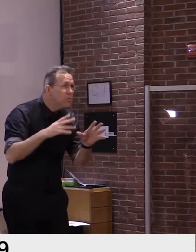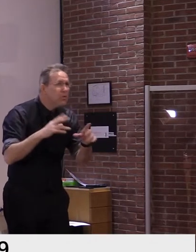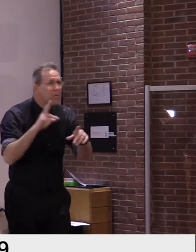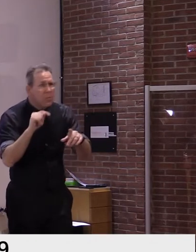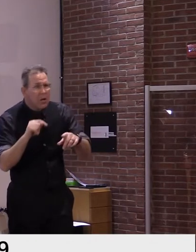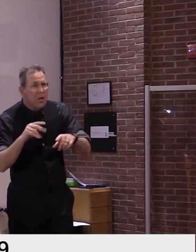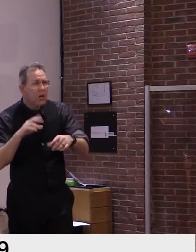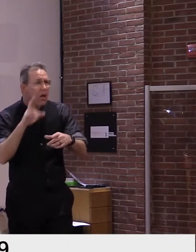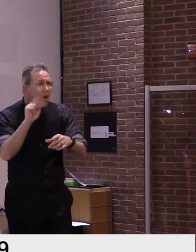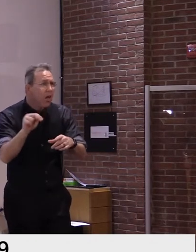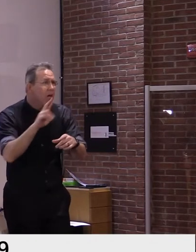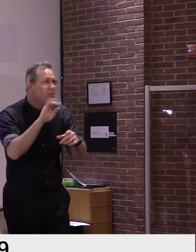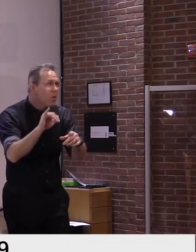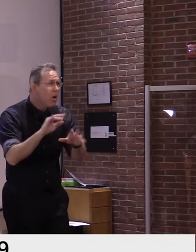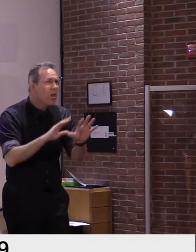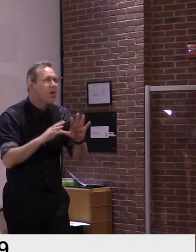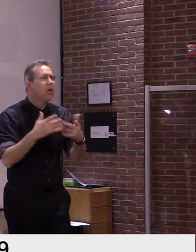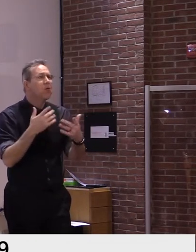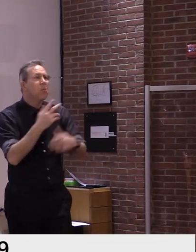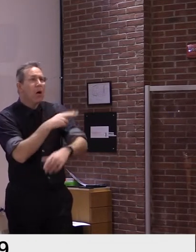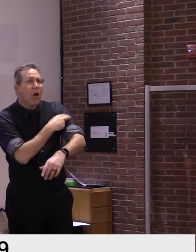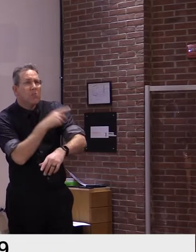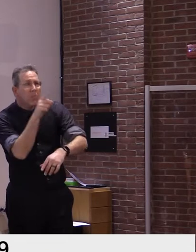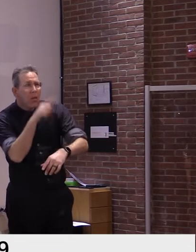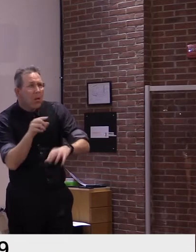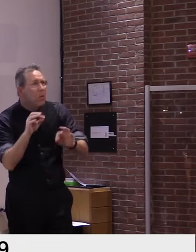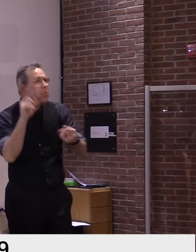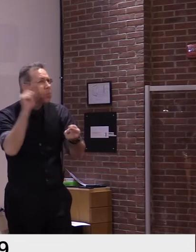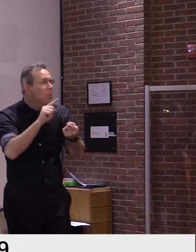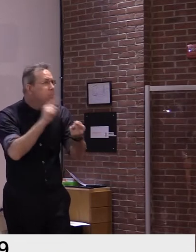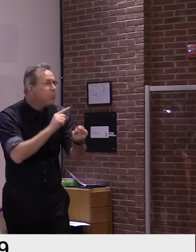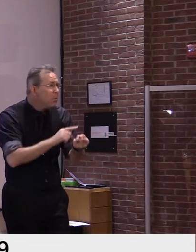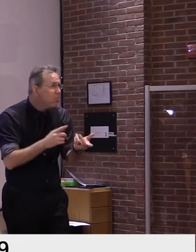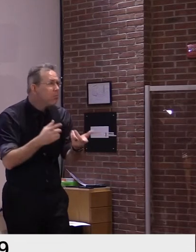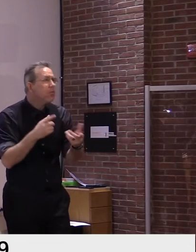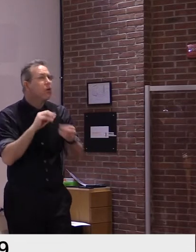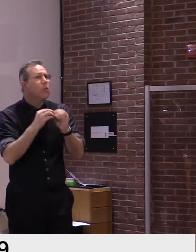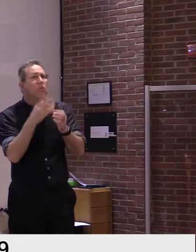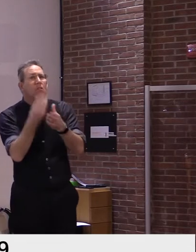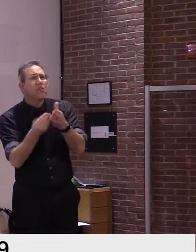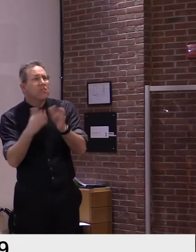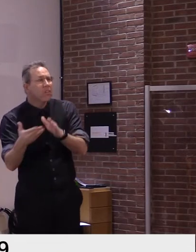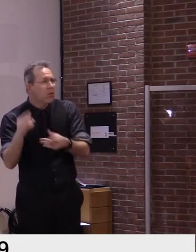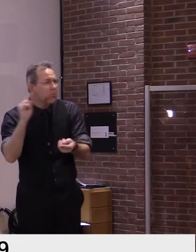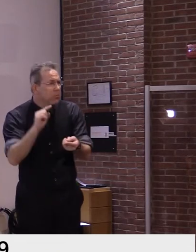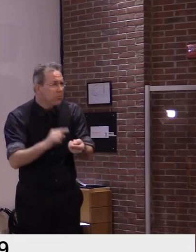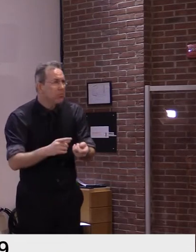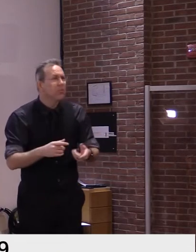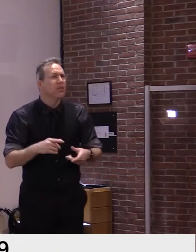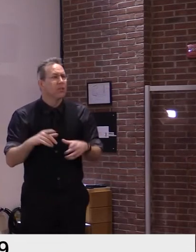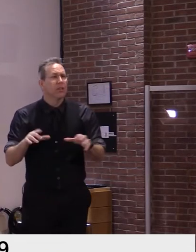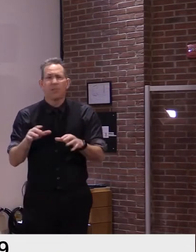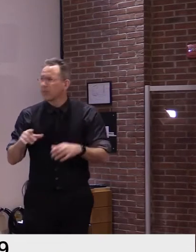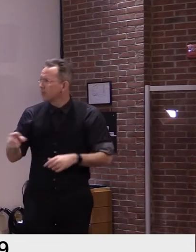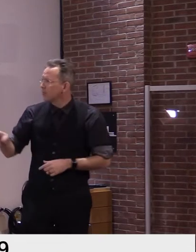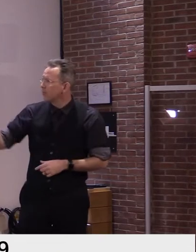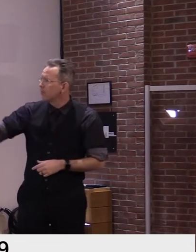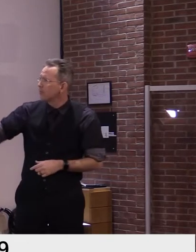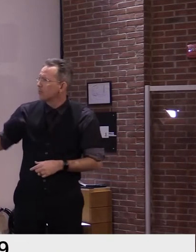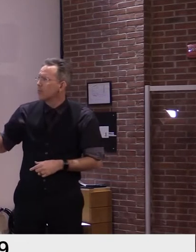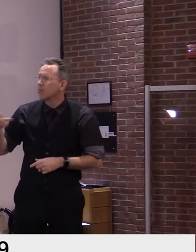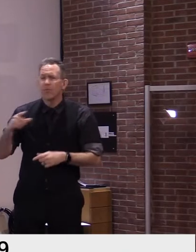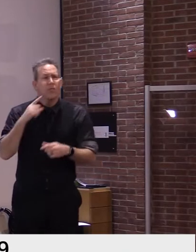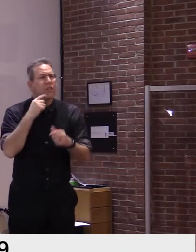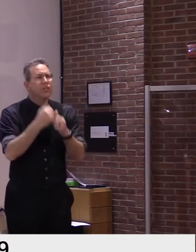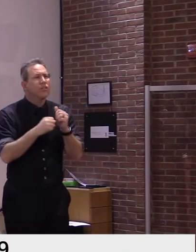good signs. And also like the national models, the regional forecast still anticipates declining cases